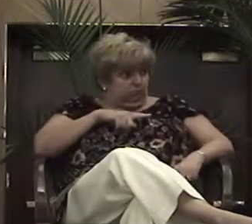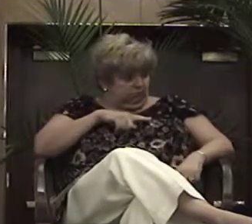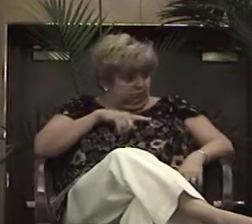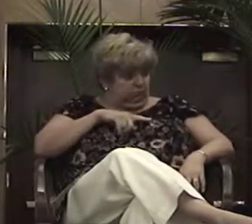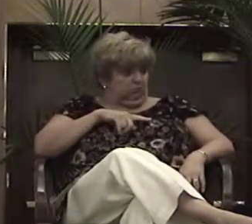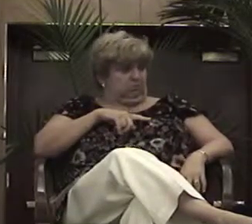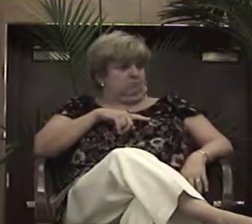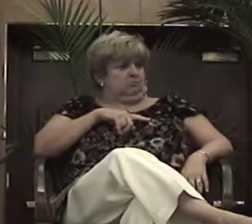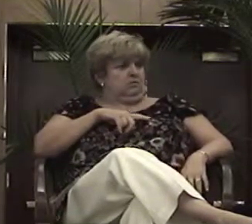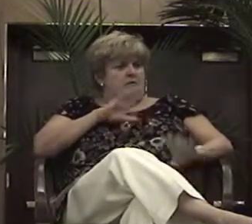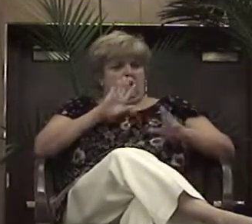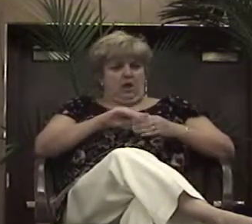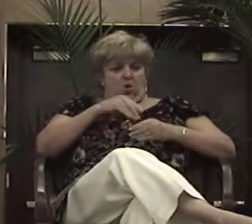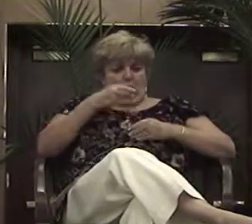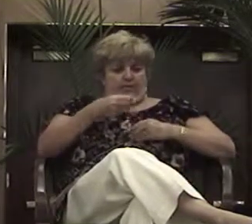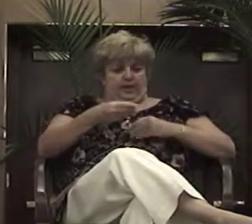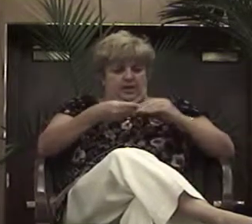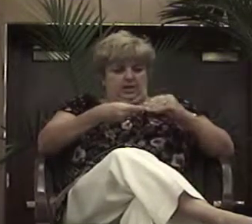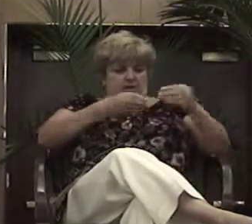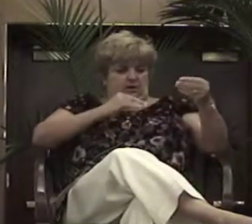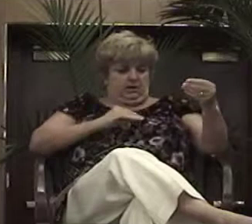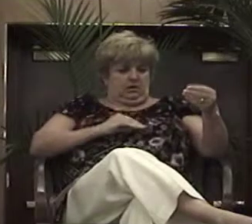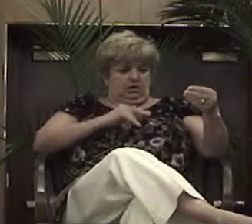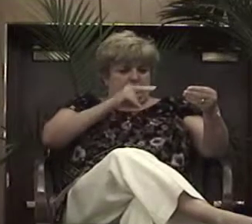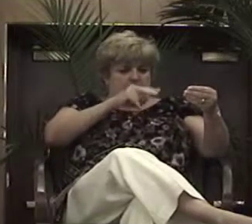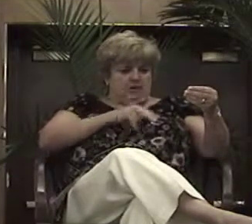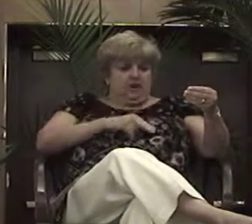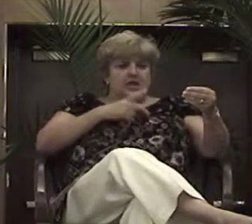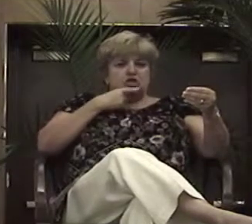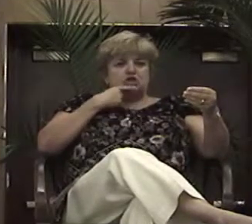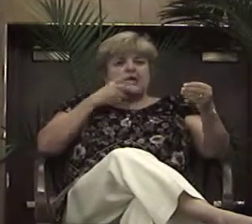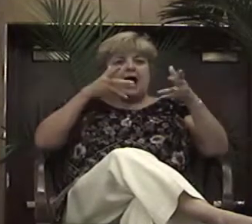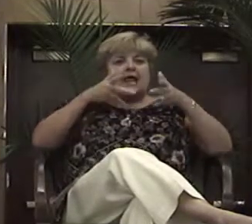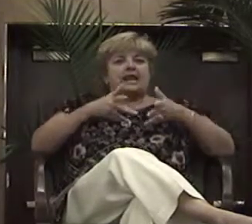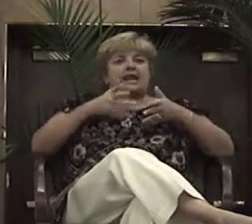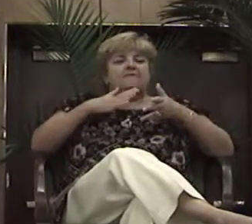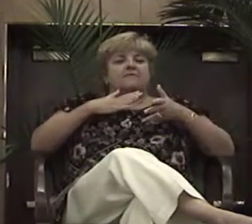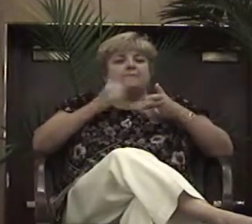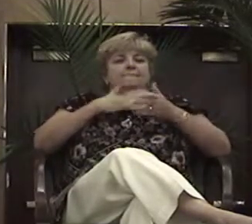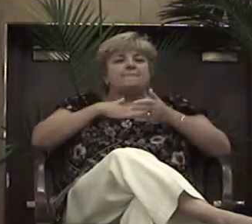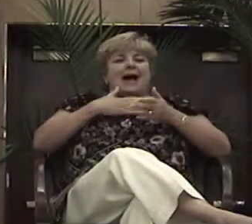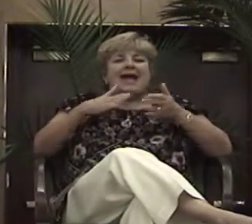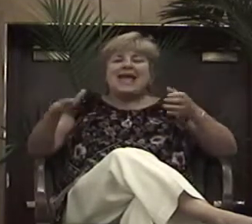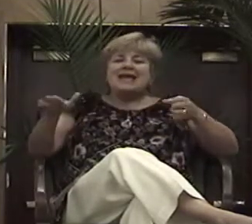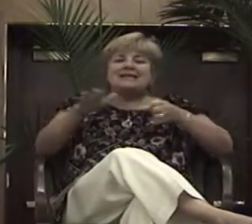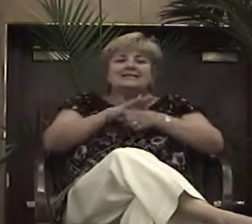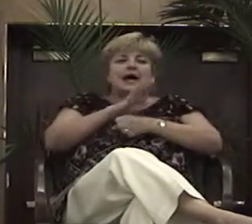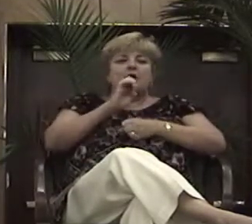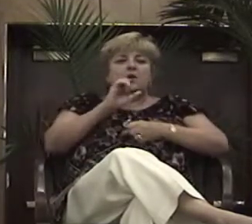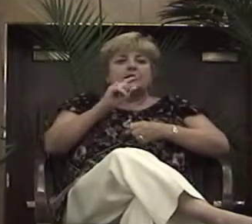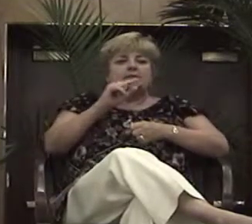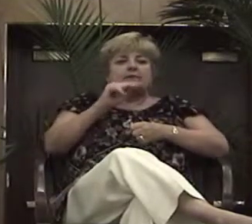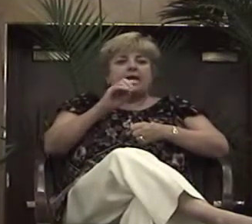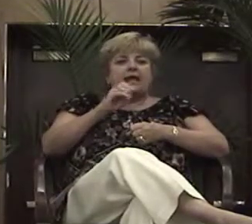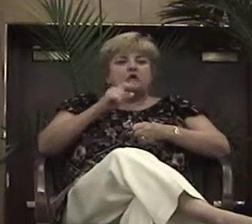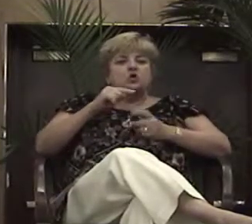And I opened it up. She said, I leave my entire estate to my son, Louis Ralph, or